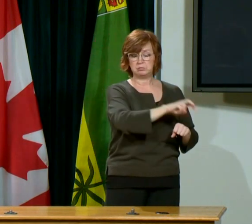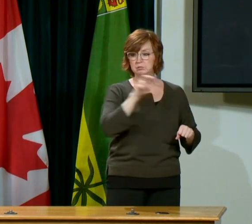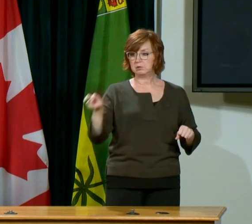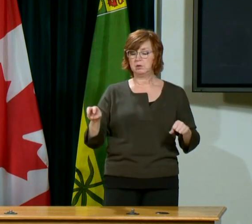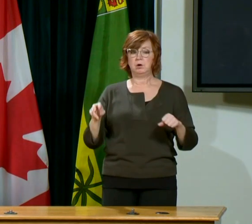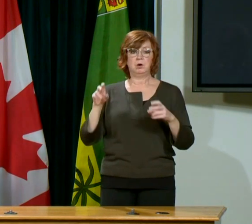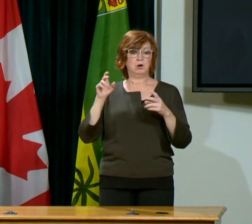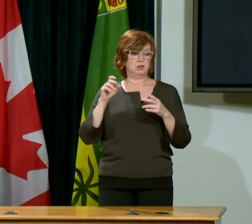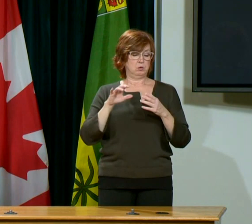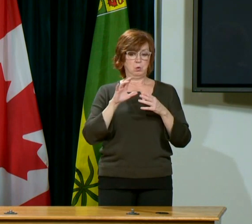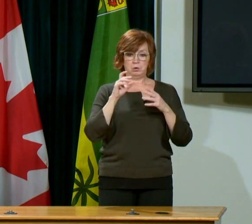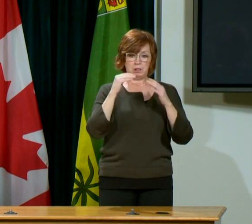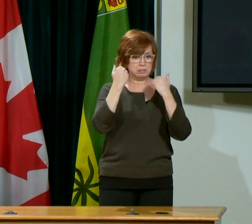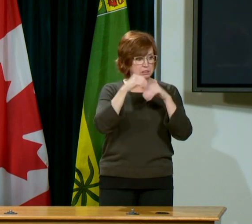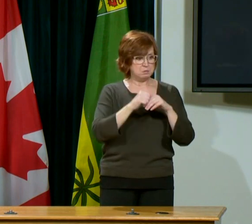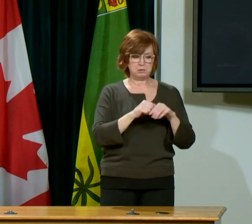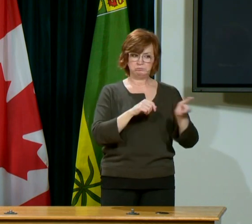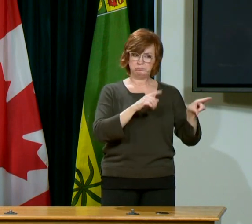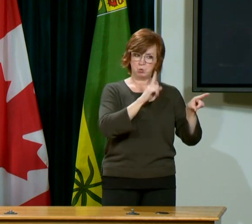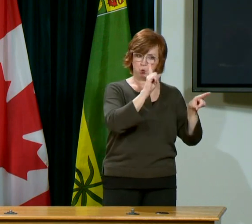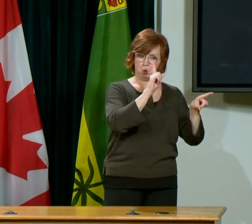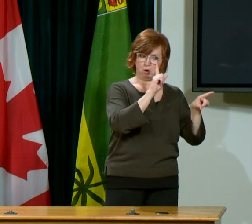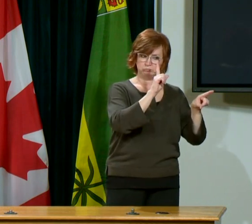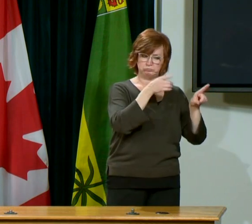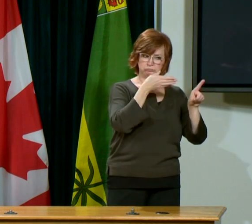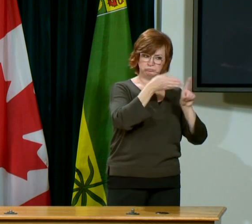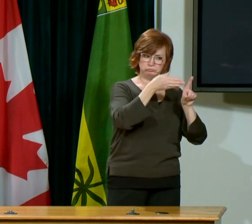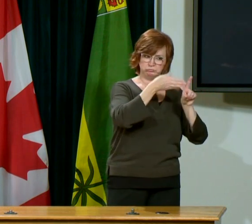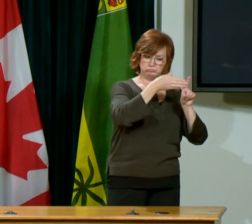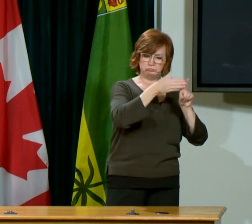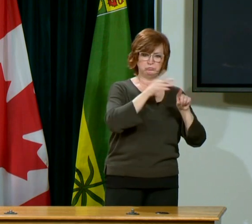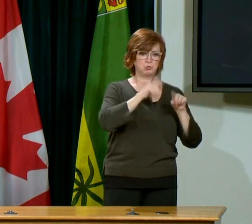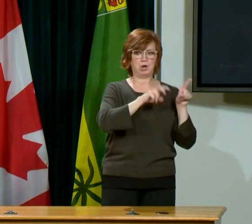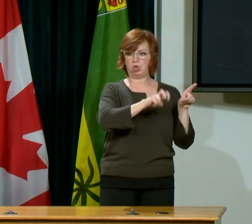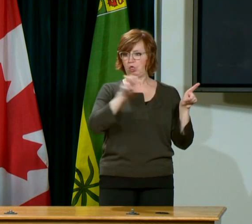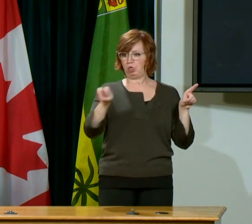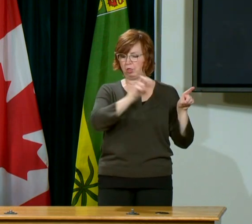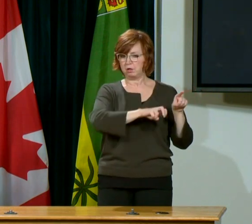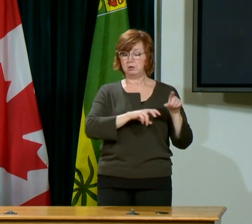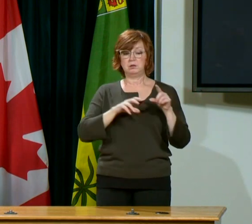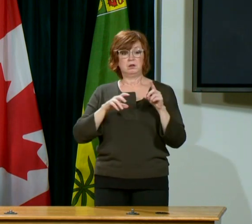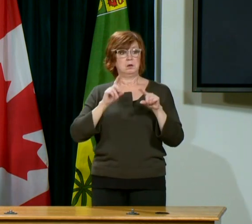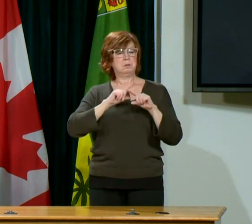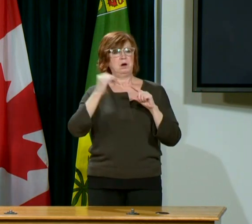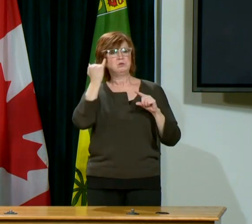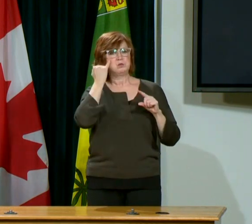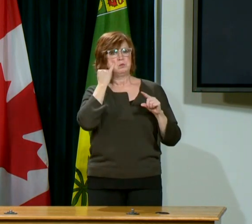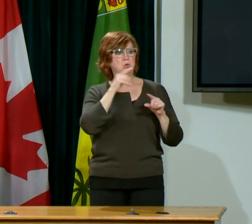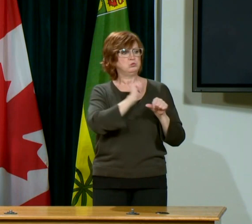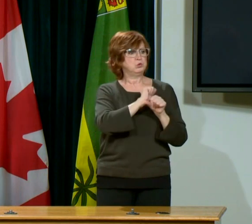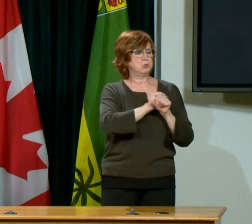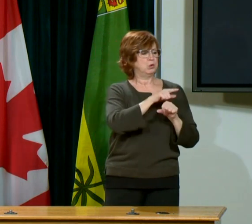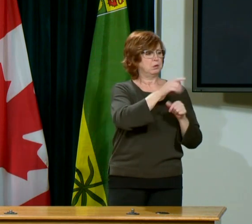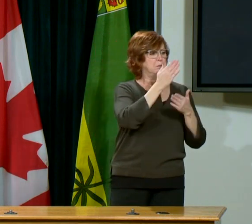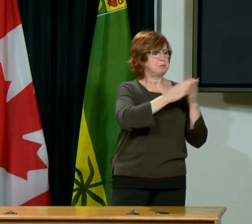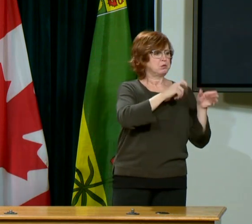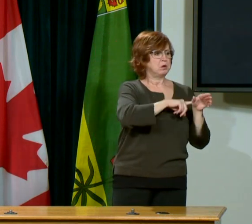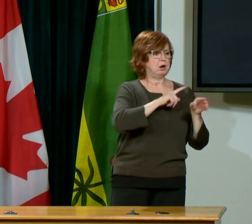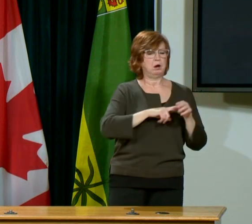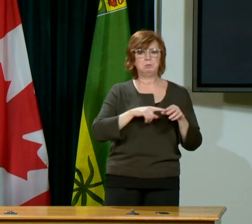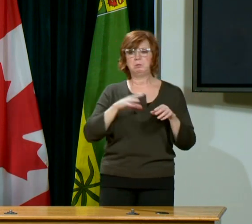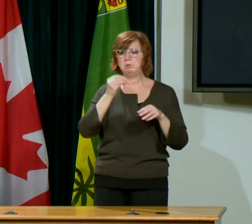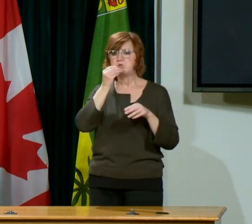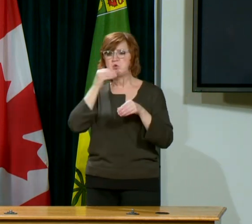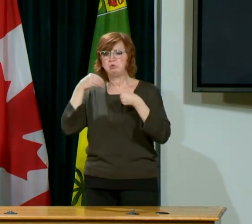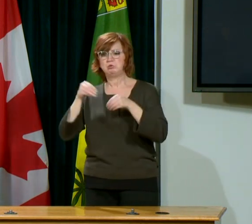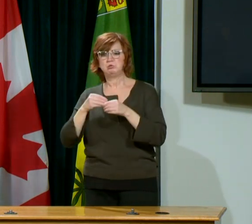grocery store? And why haven't these protocols been implemented already, given that around half of COVID deaths around the country